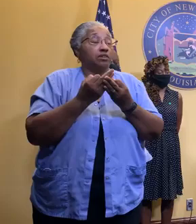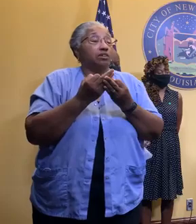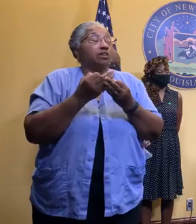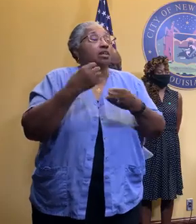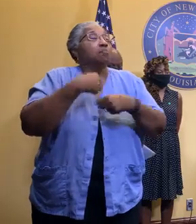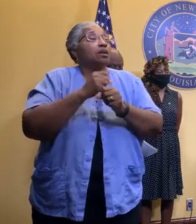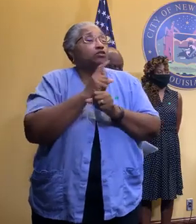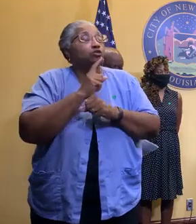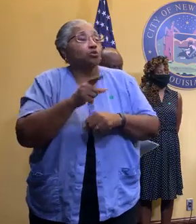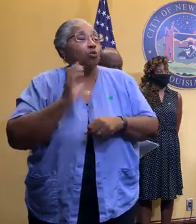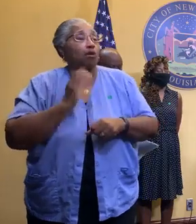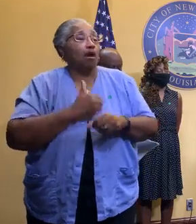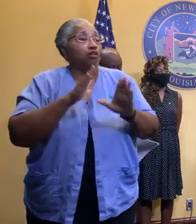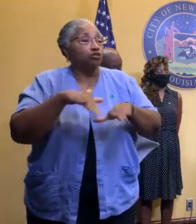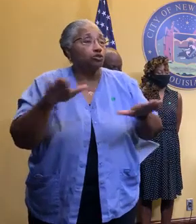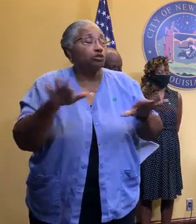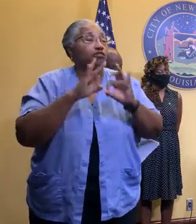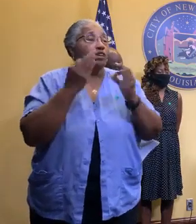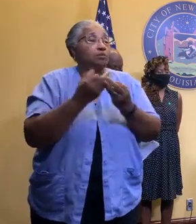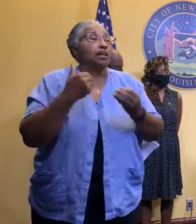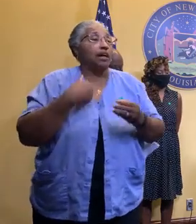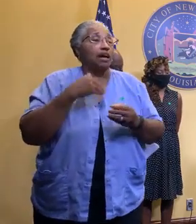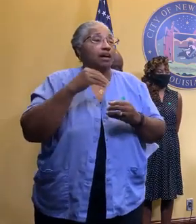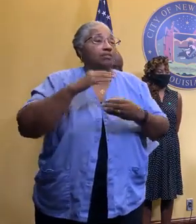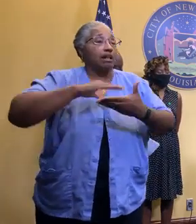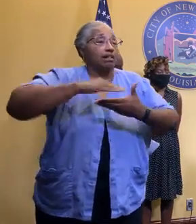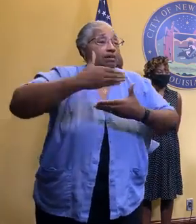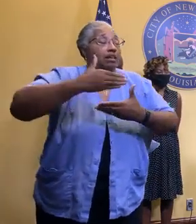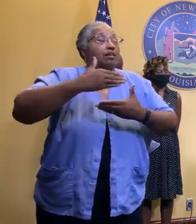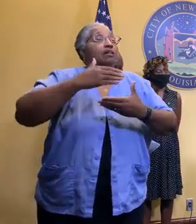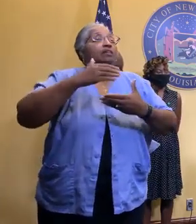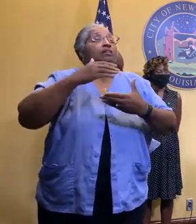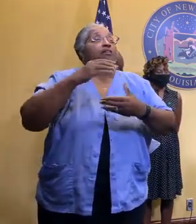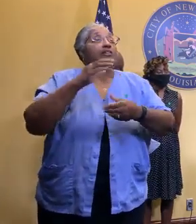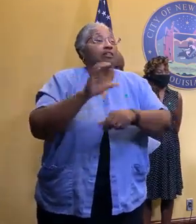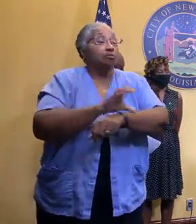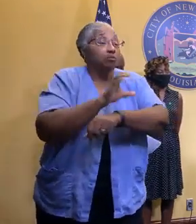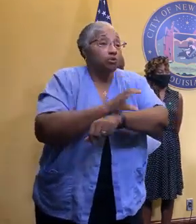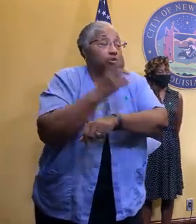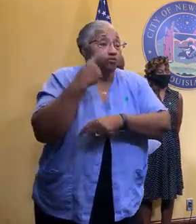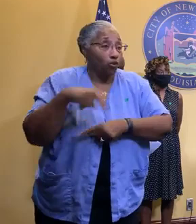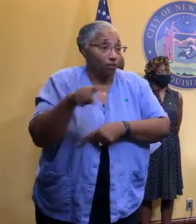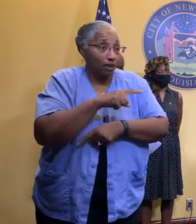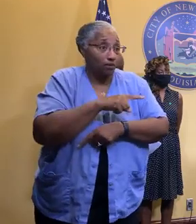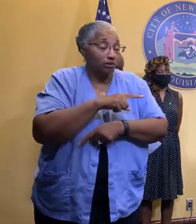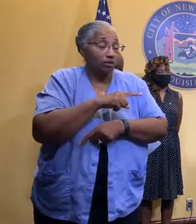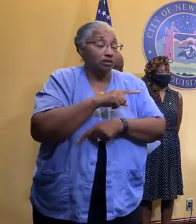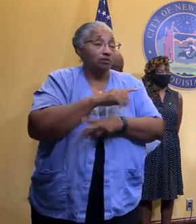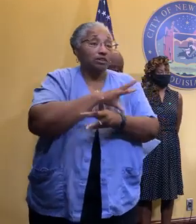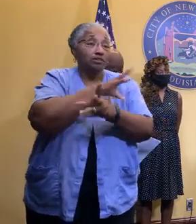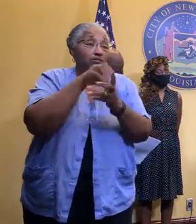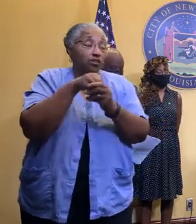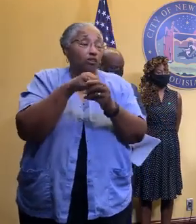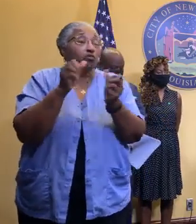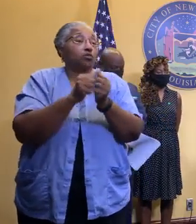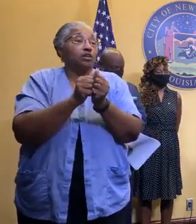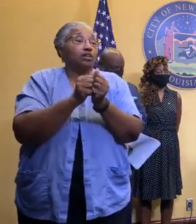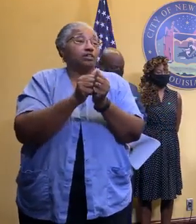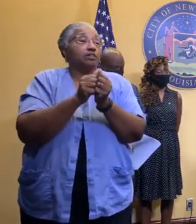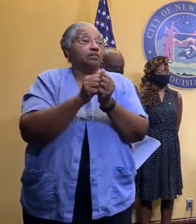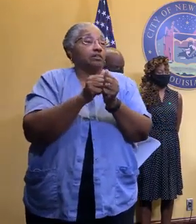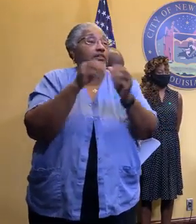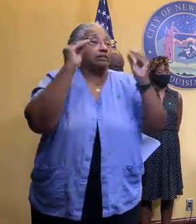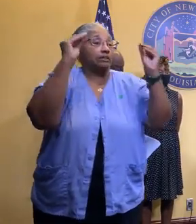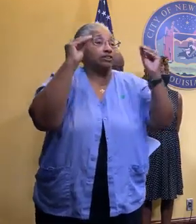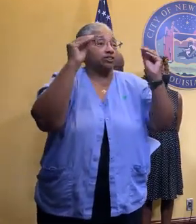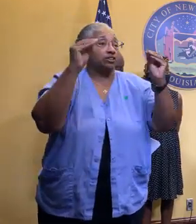had laptop computers and the technology needed to have and really be engaged in remote